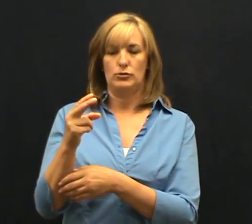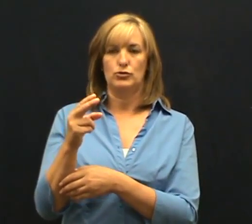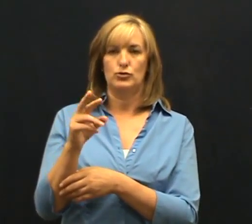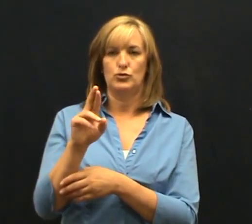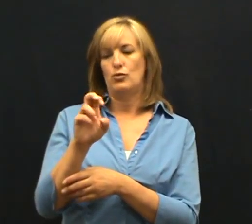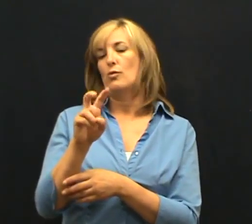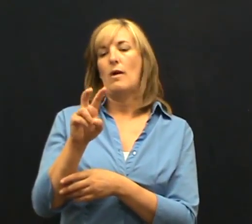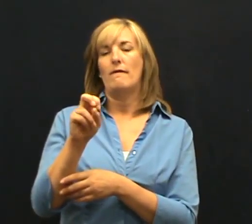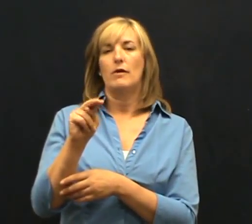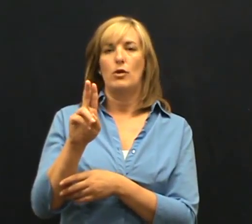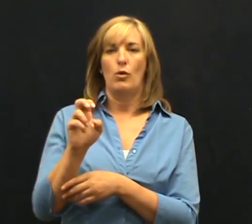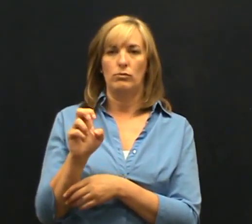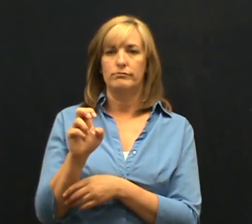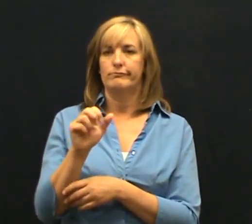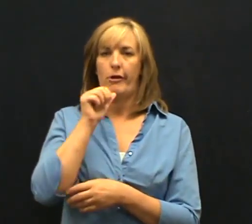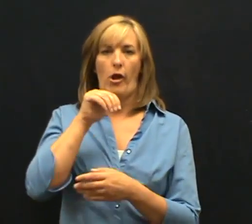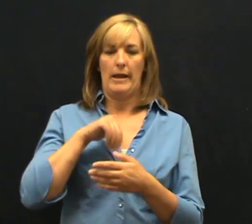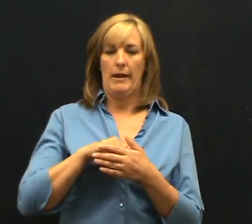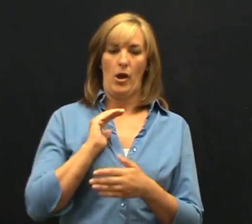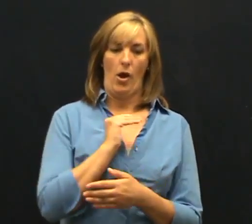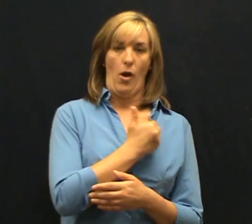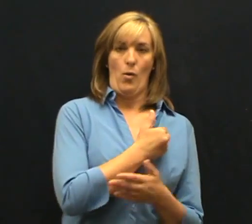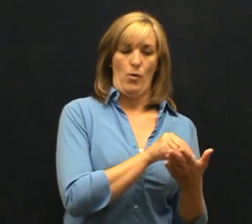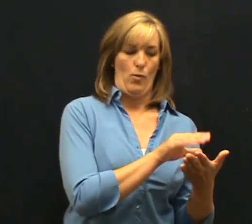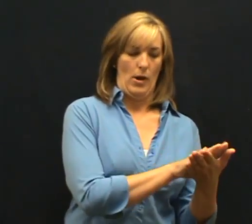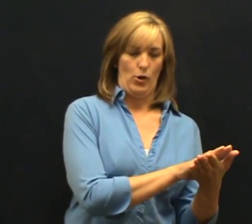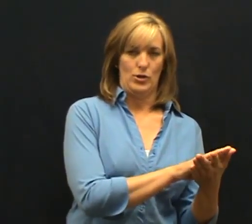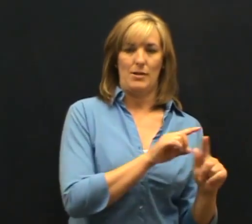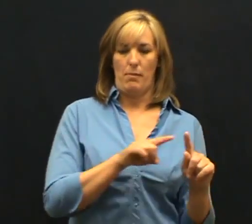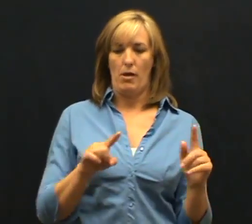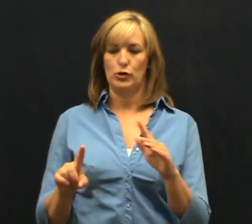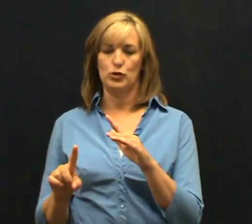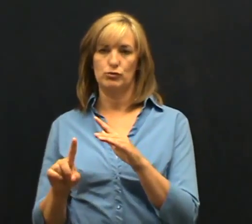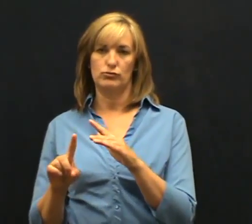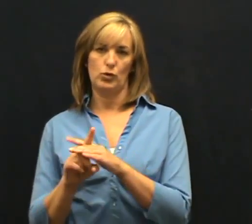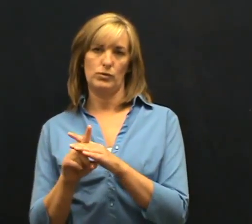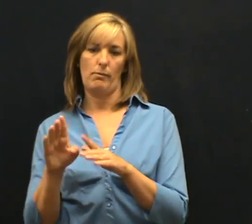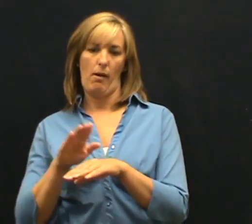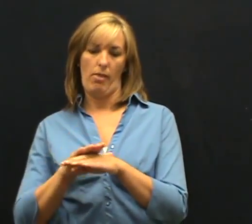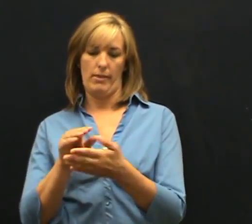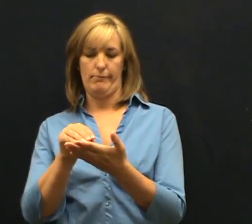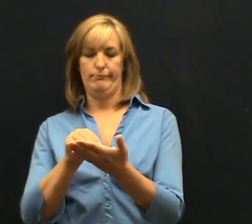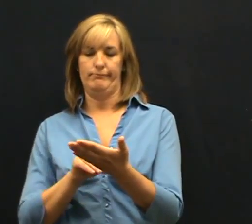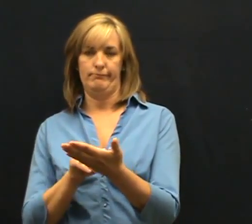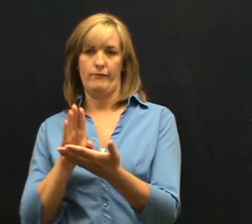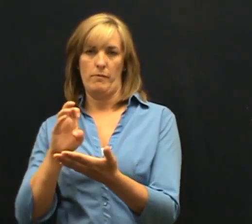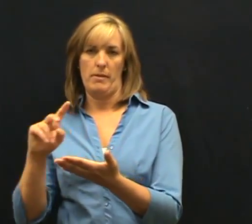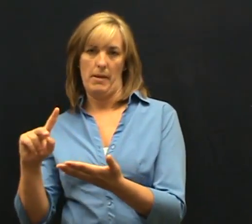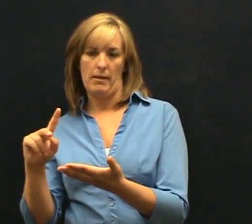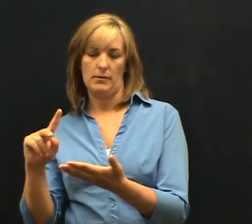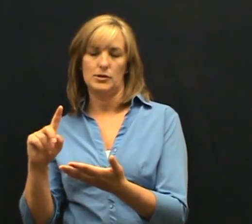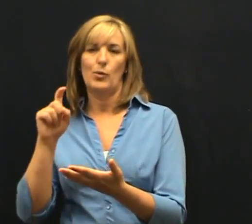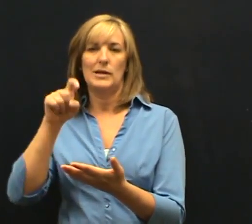but it would show up on the bank statement, so we would need to make a correction for that. Electronic funds